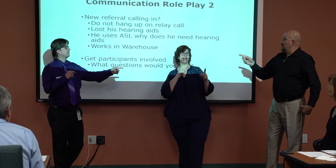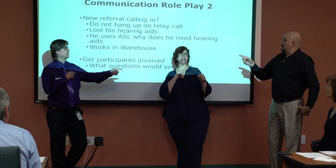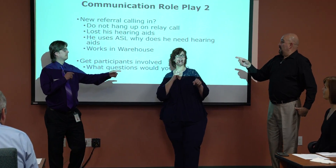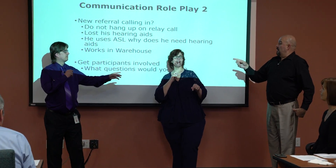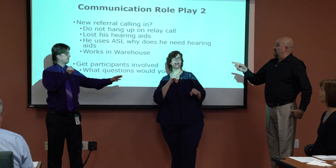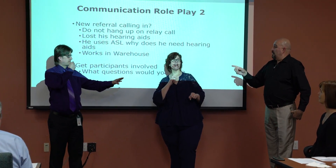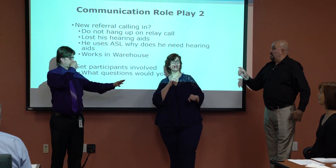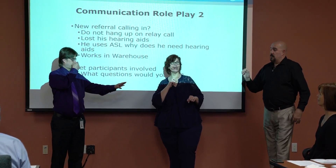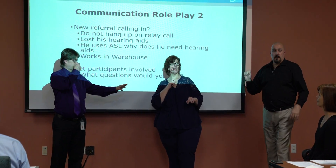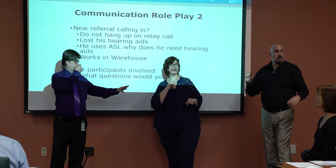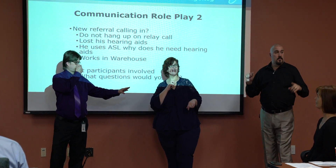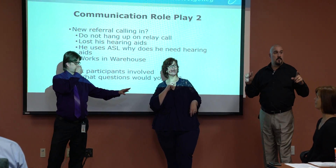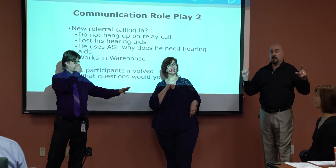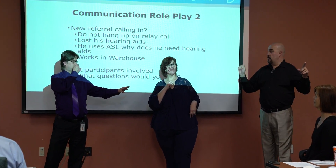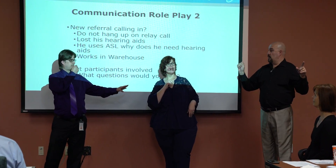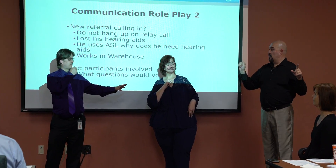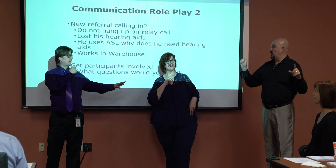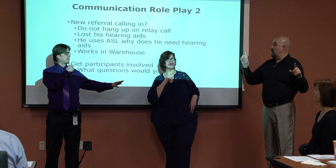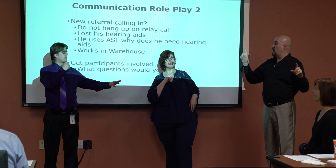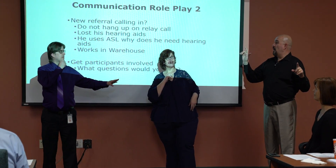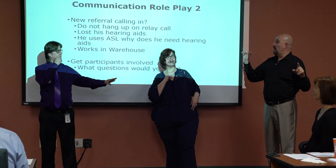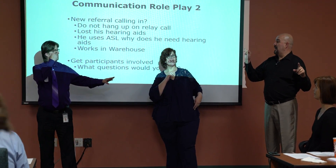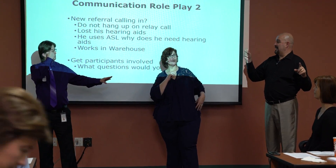And yes, Alicia. Let me add on to that.